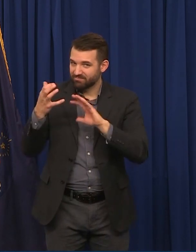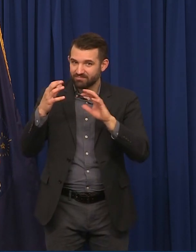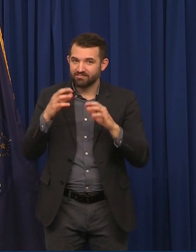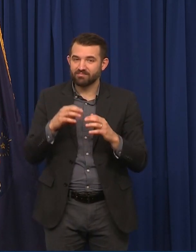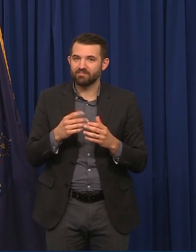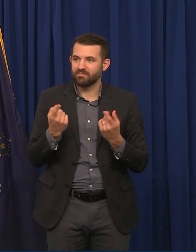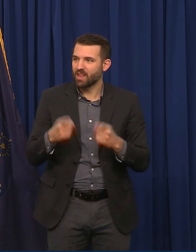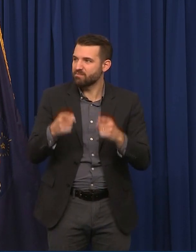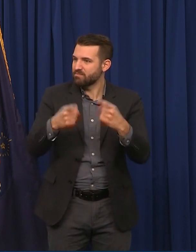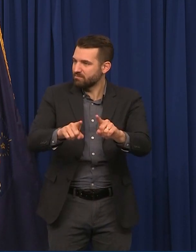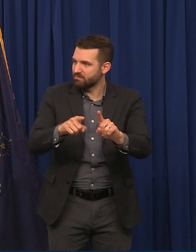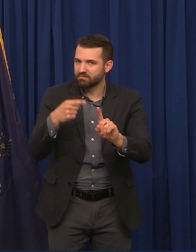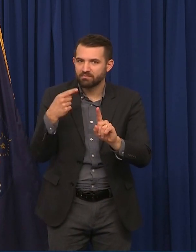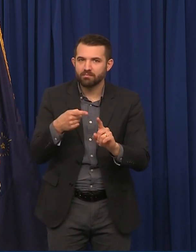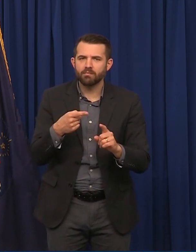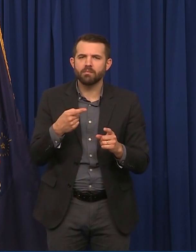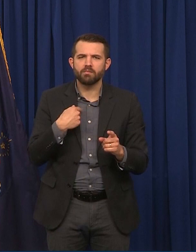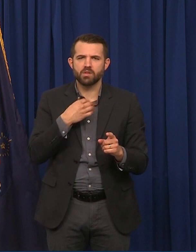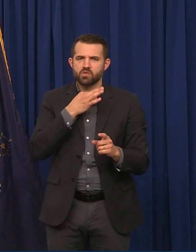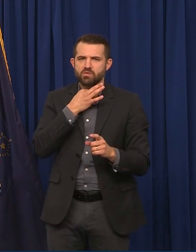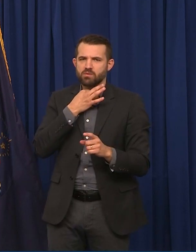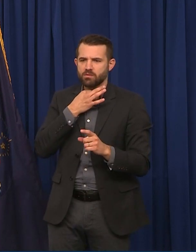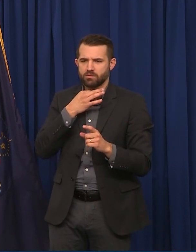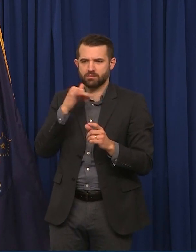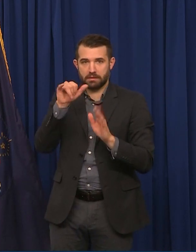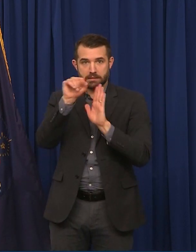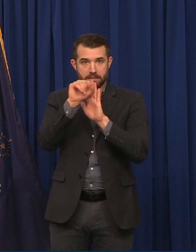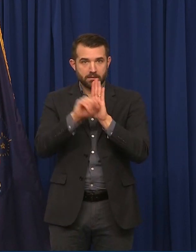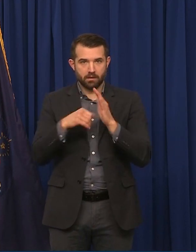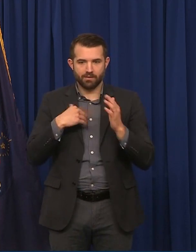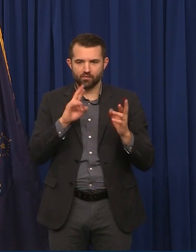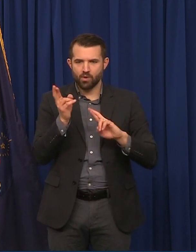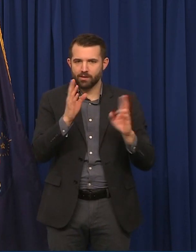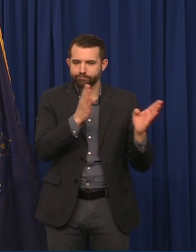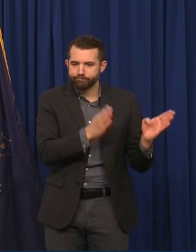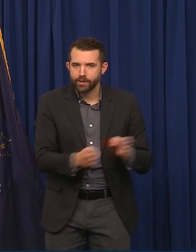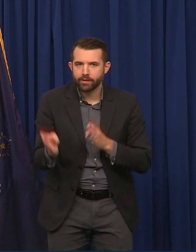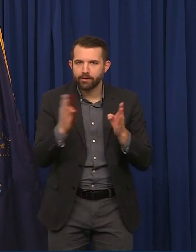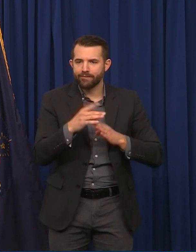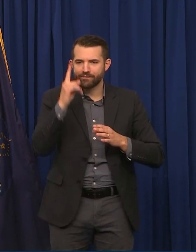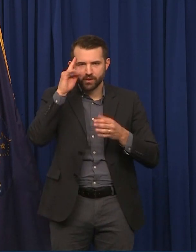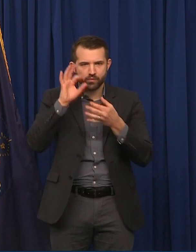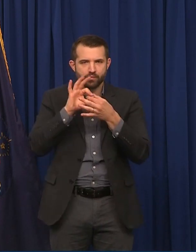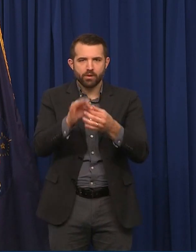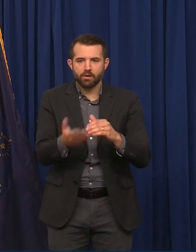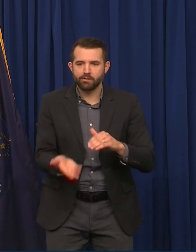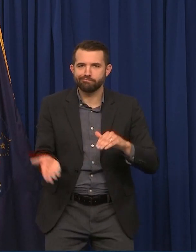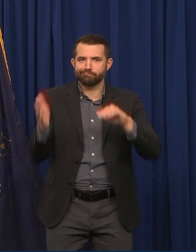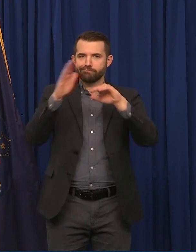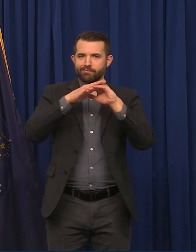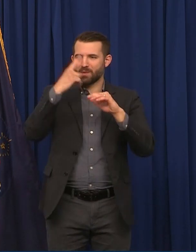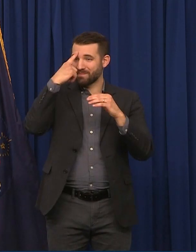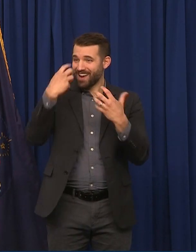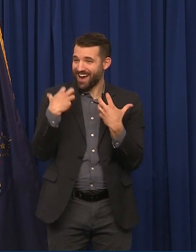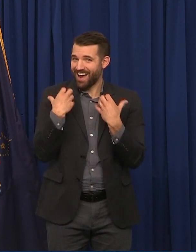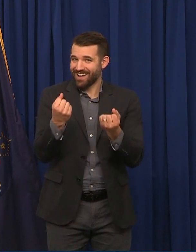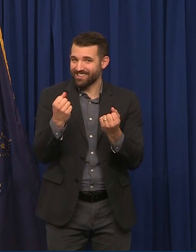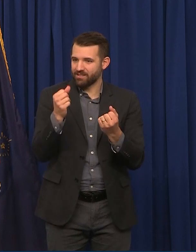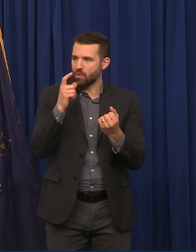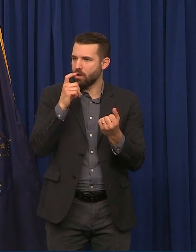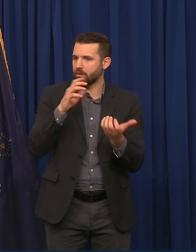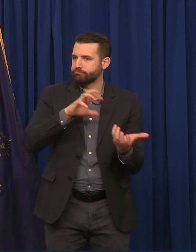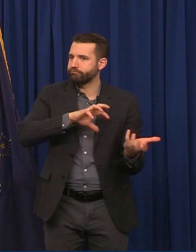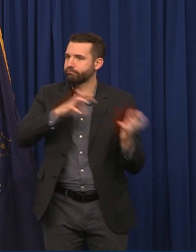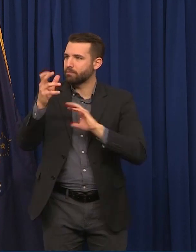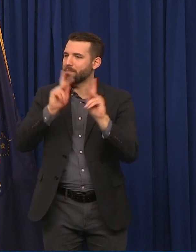to assemble resources or sort of services for state residents who are starting to feel that already,